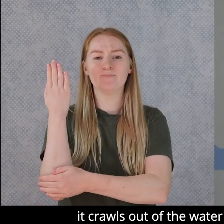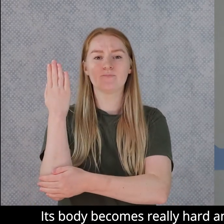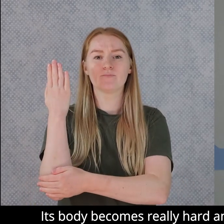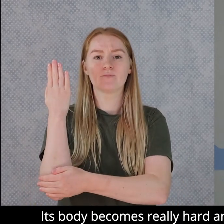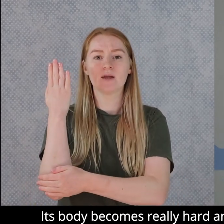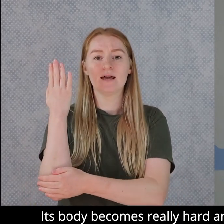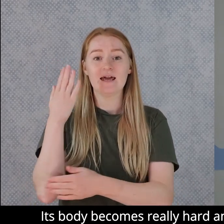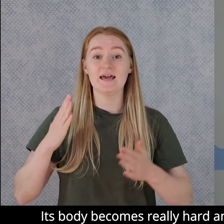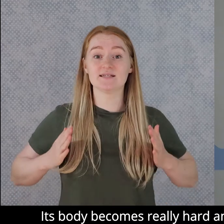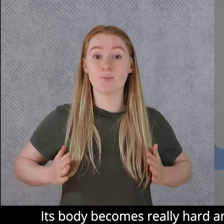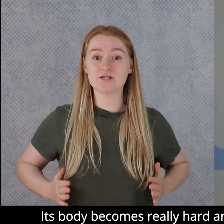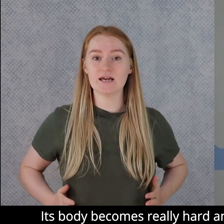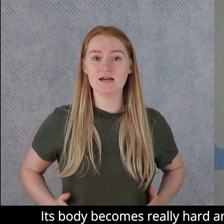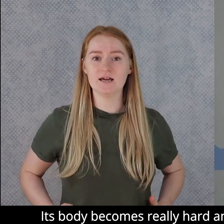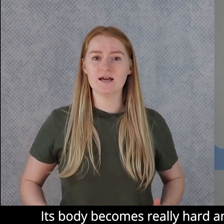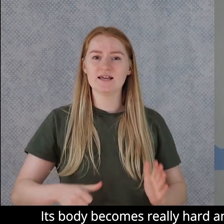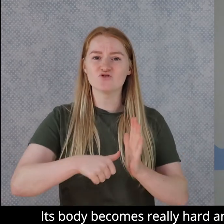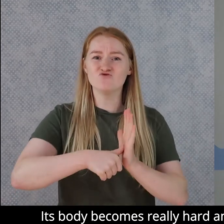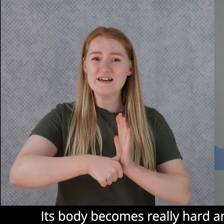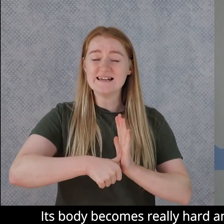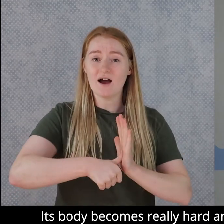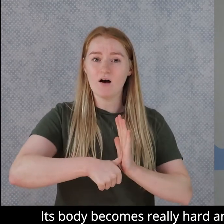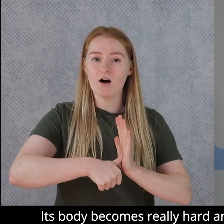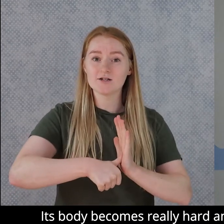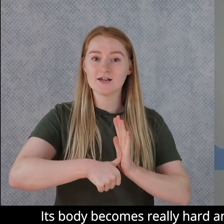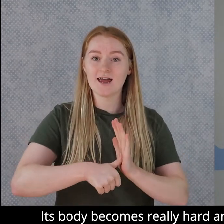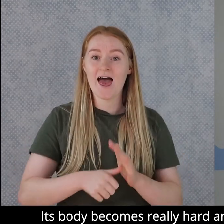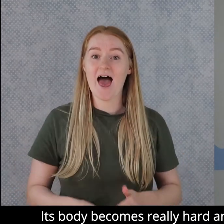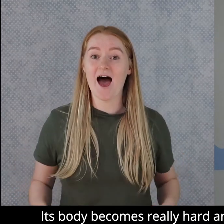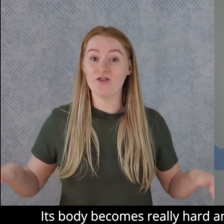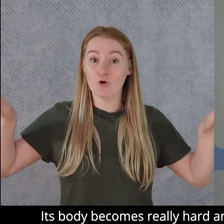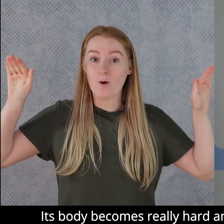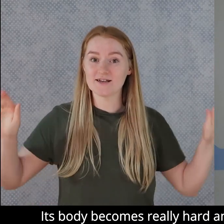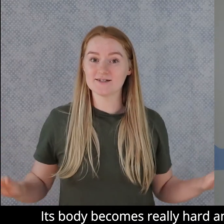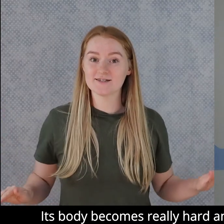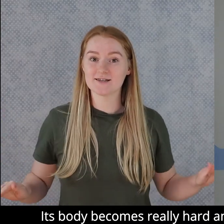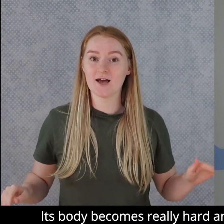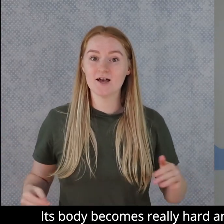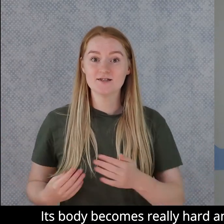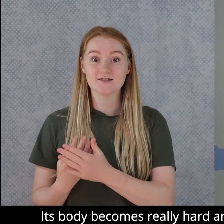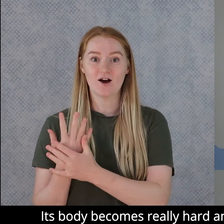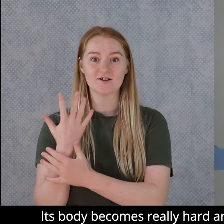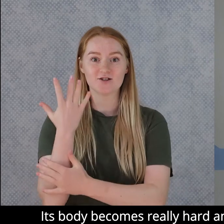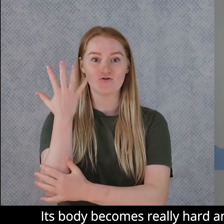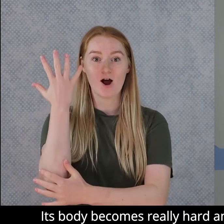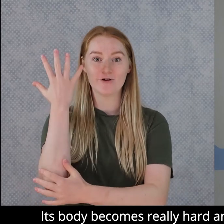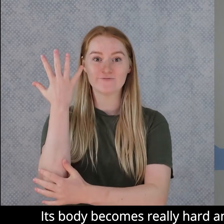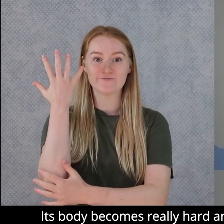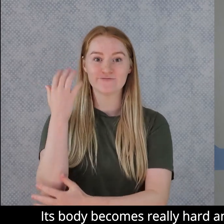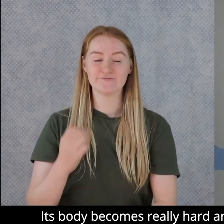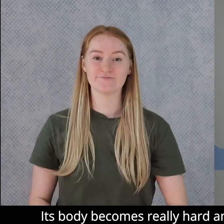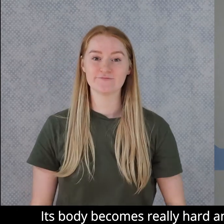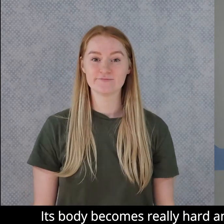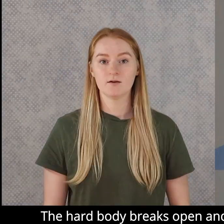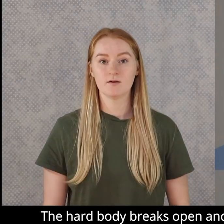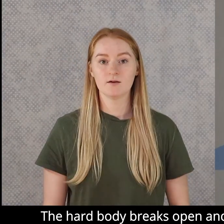stem. Its body gets really hard and the wings start to grow.